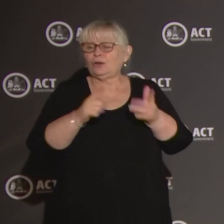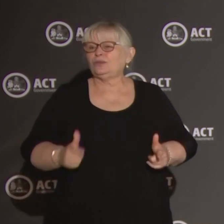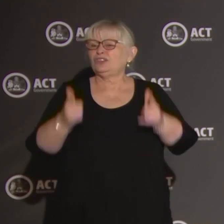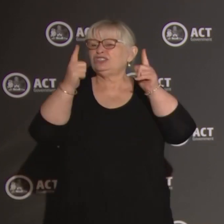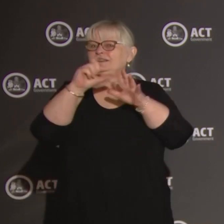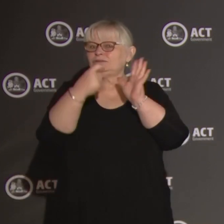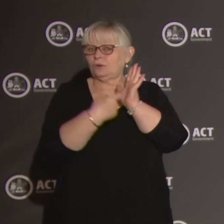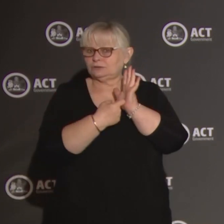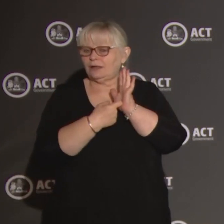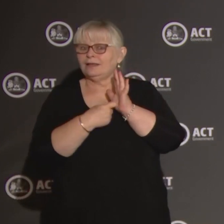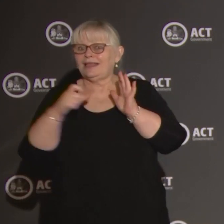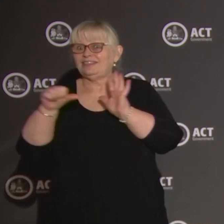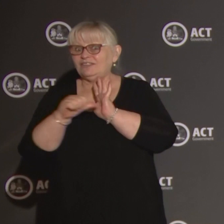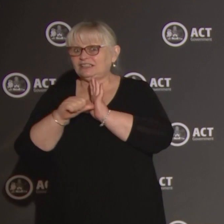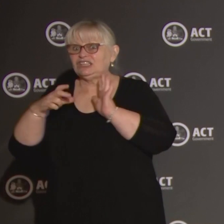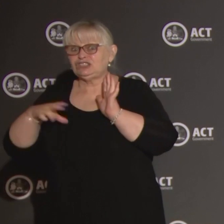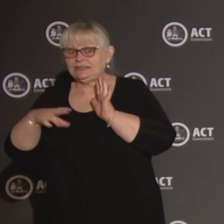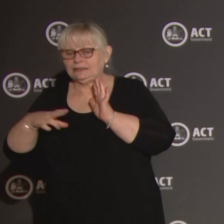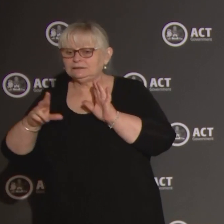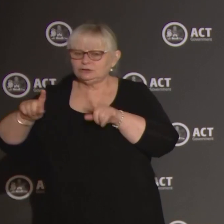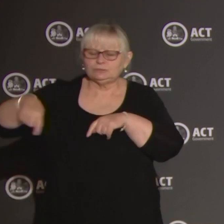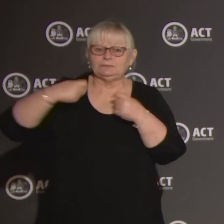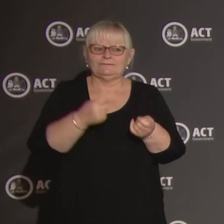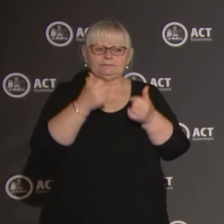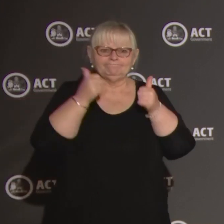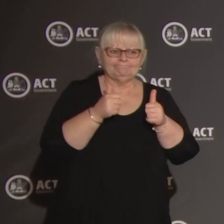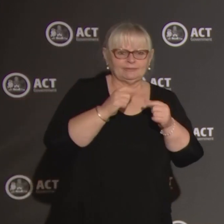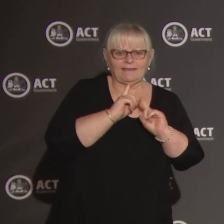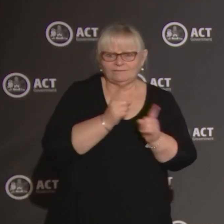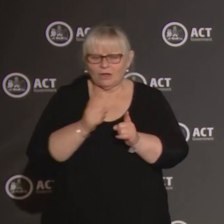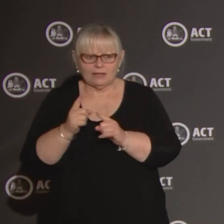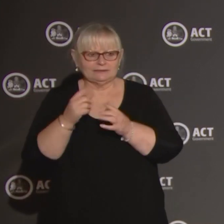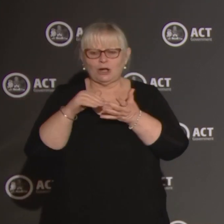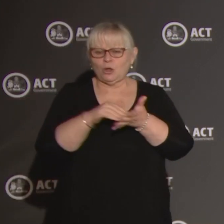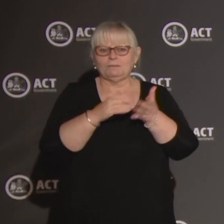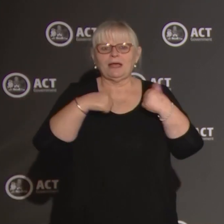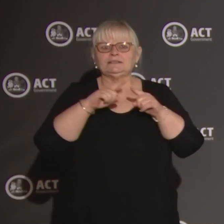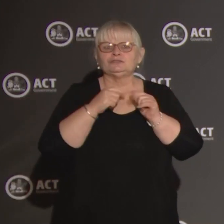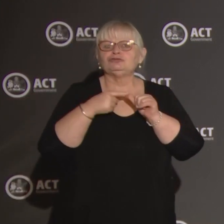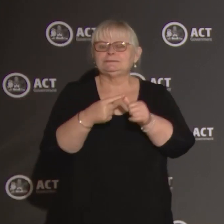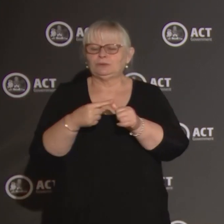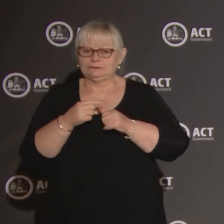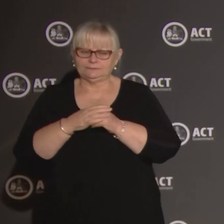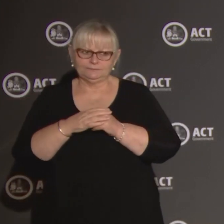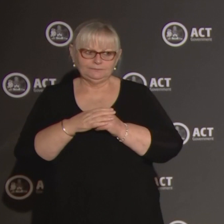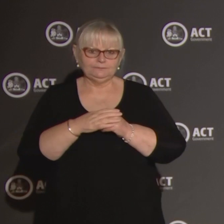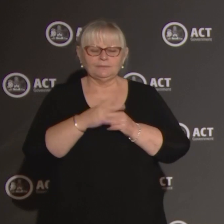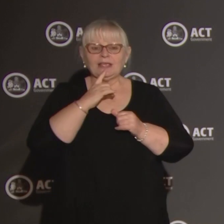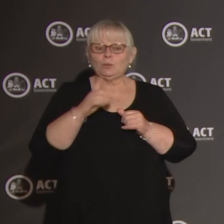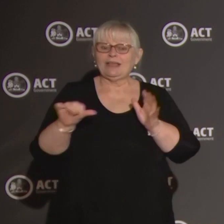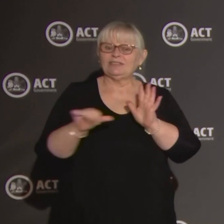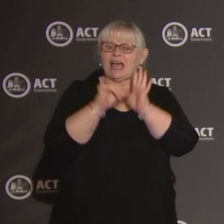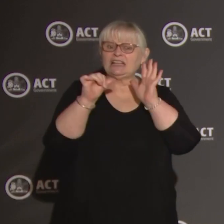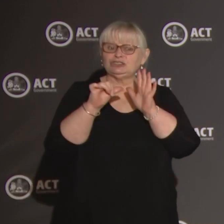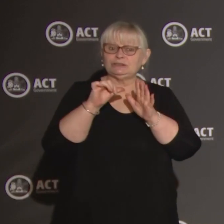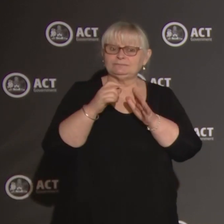to continue her excellent advice and response to the pandemic. The ACT Hardship Fund has also